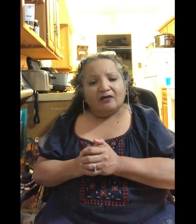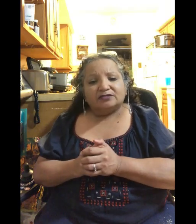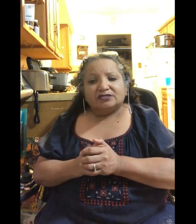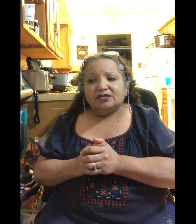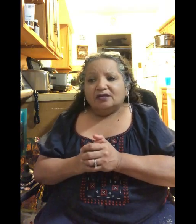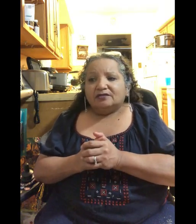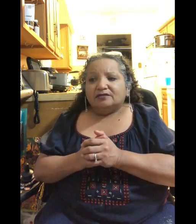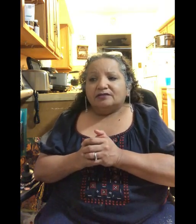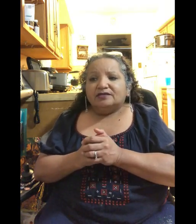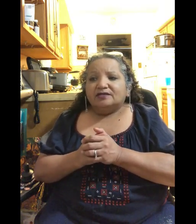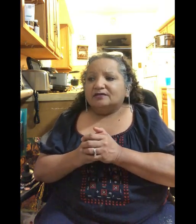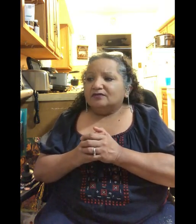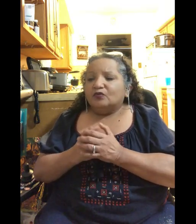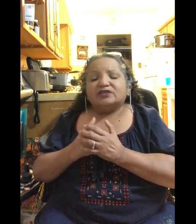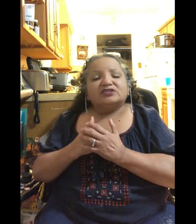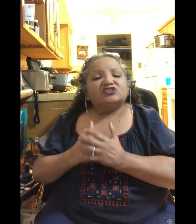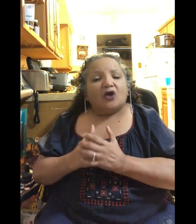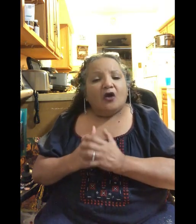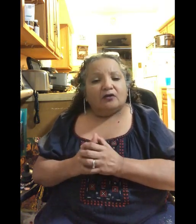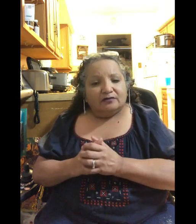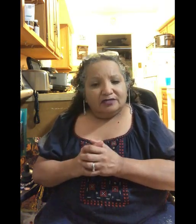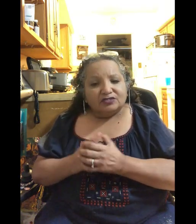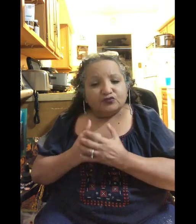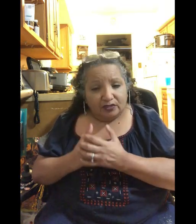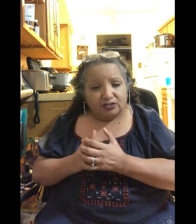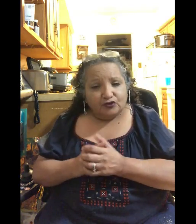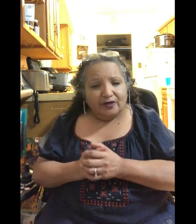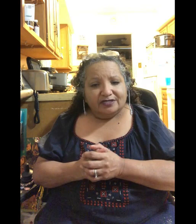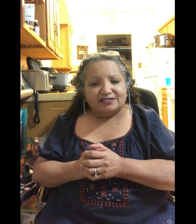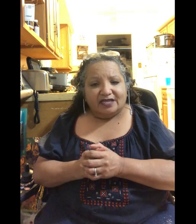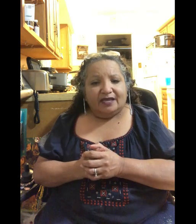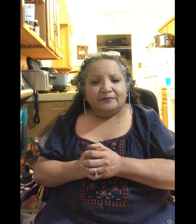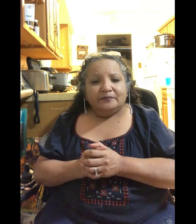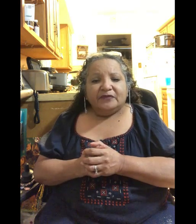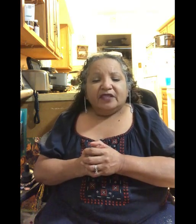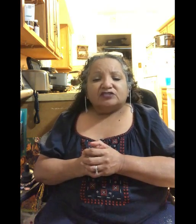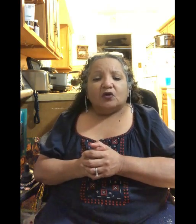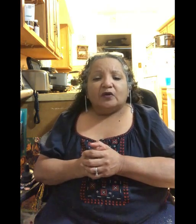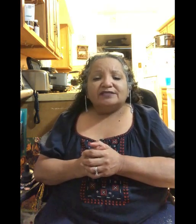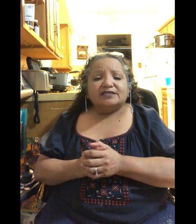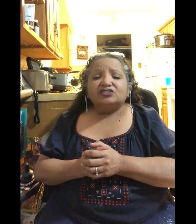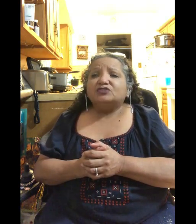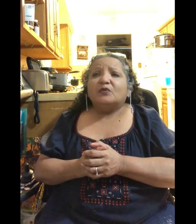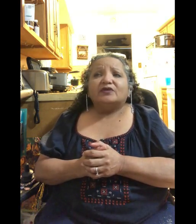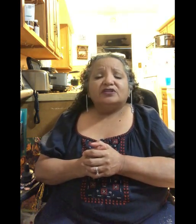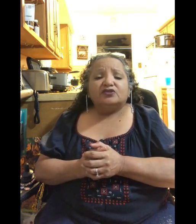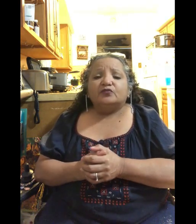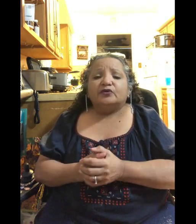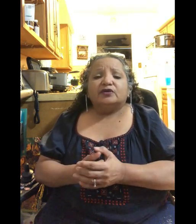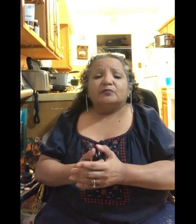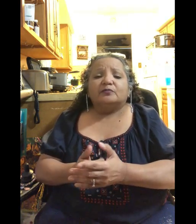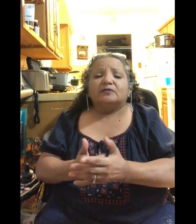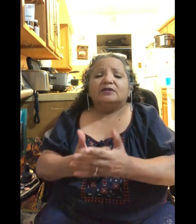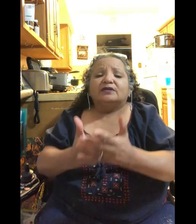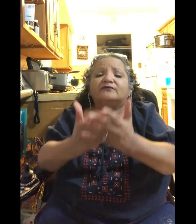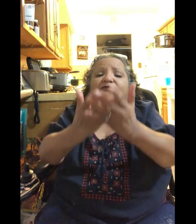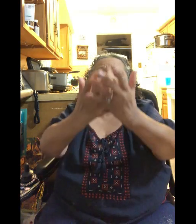out what the song is really trying to say. So instead of just pointing to you, we're going to break